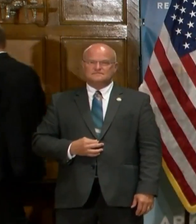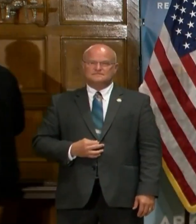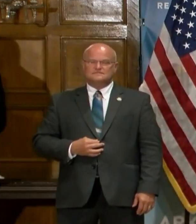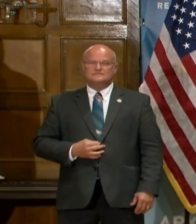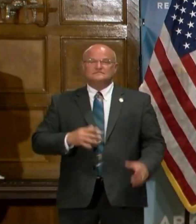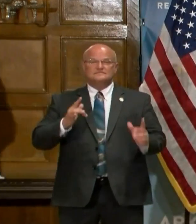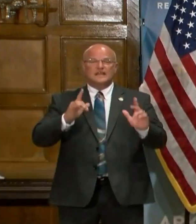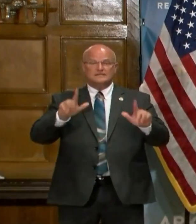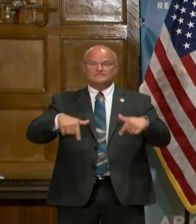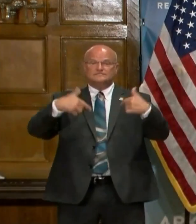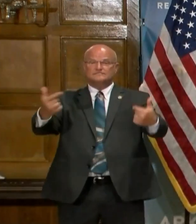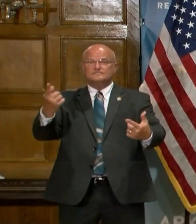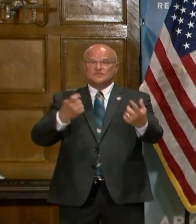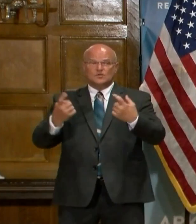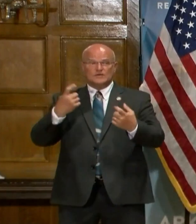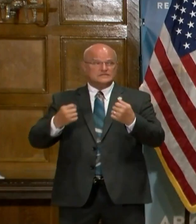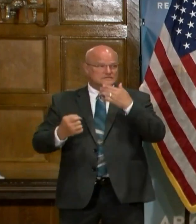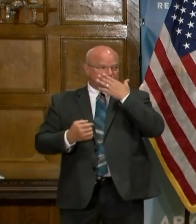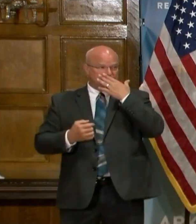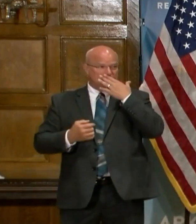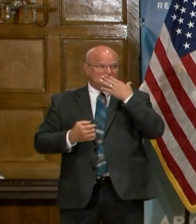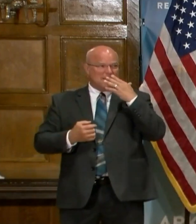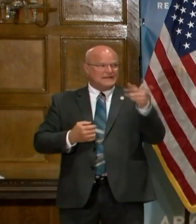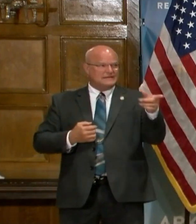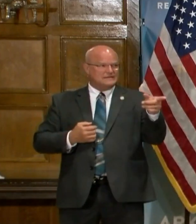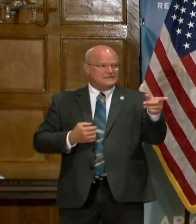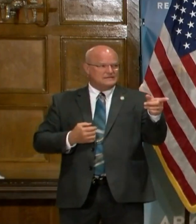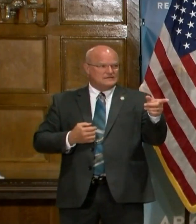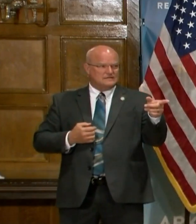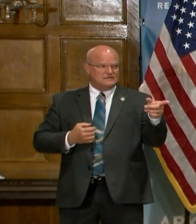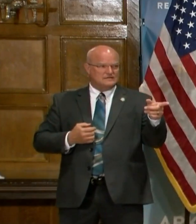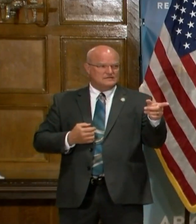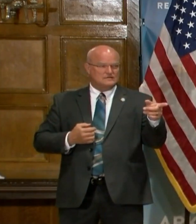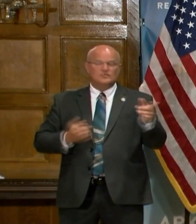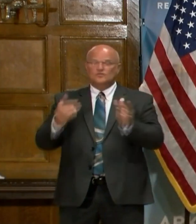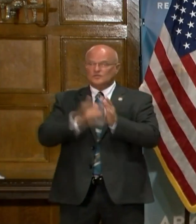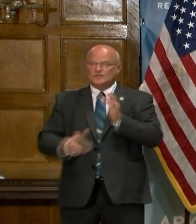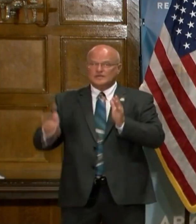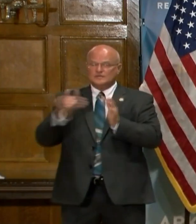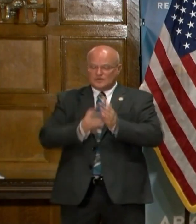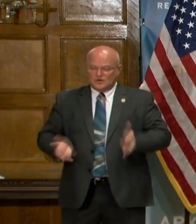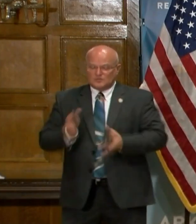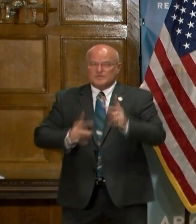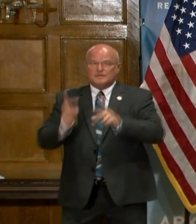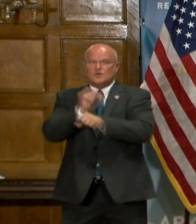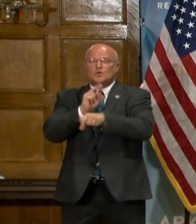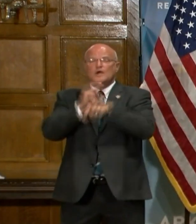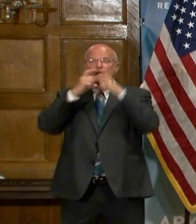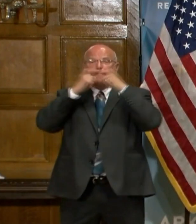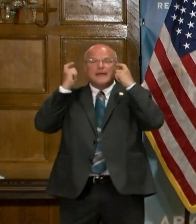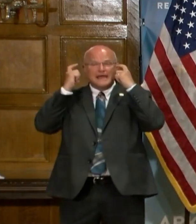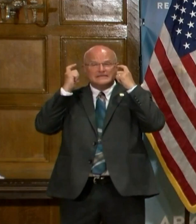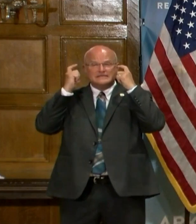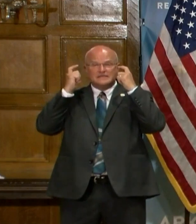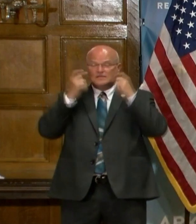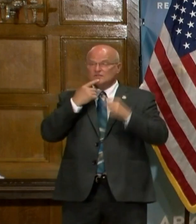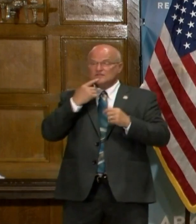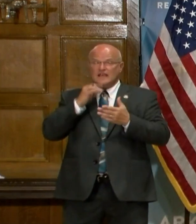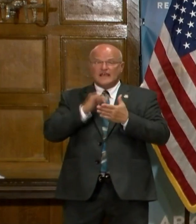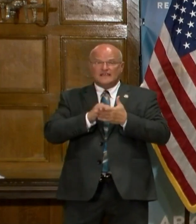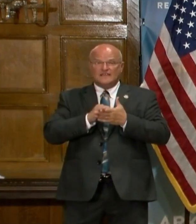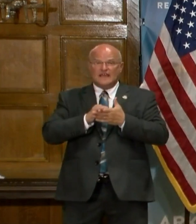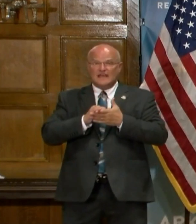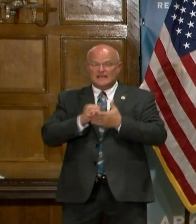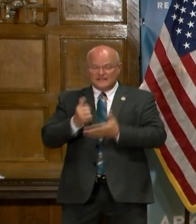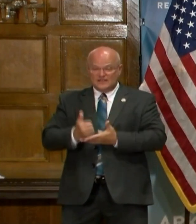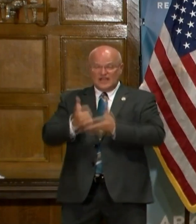With that, we'll turn it over for questions. Continuing on this, you can repeatedly urge people to wear masks. You've said that they're